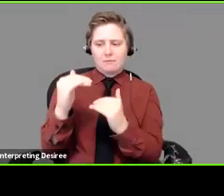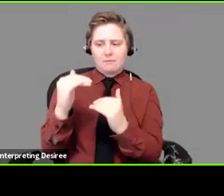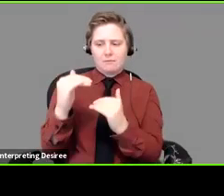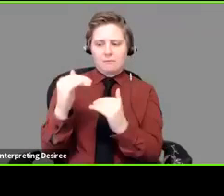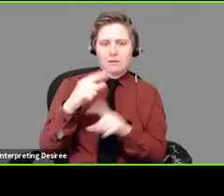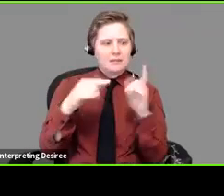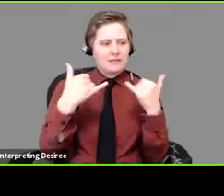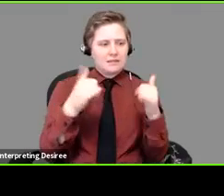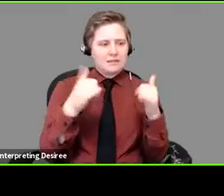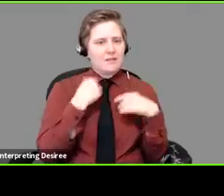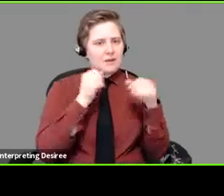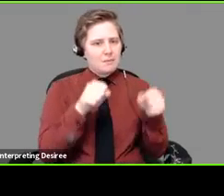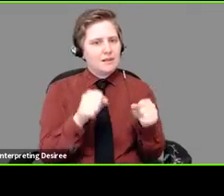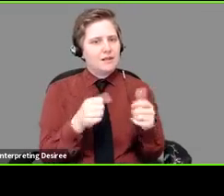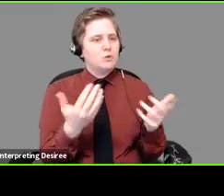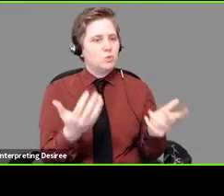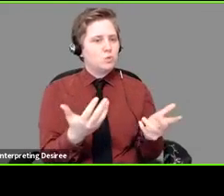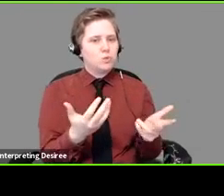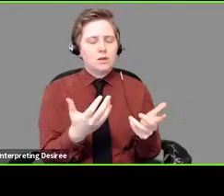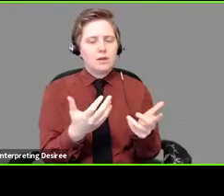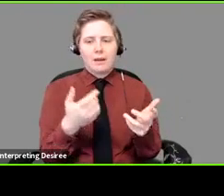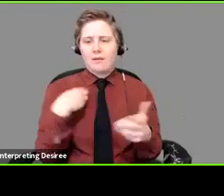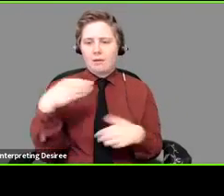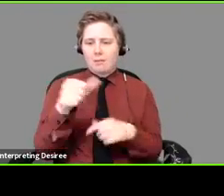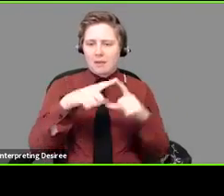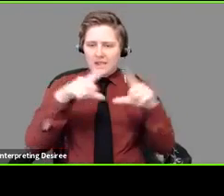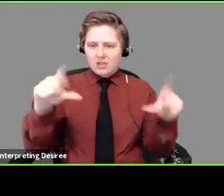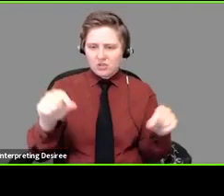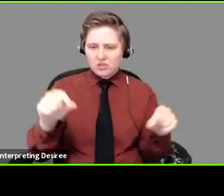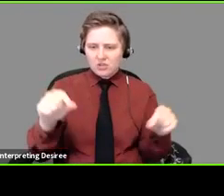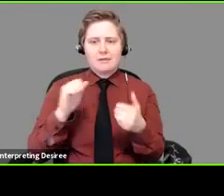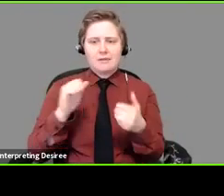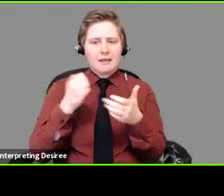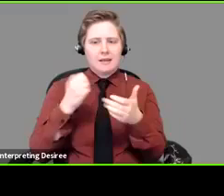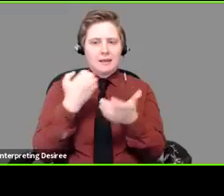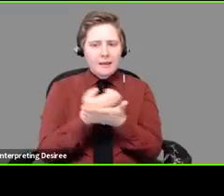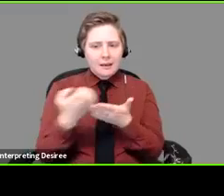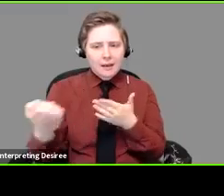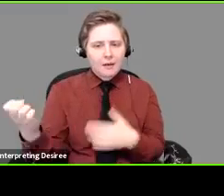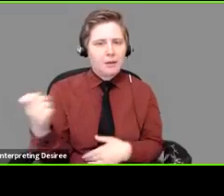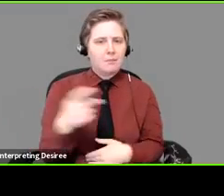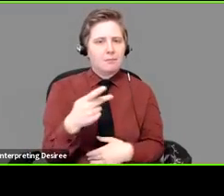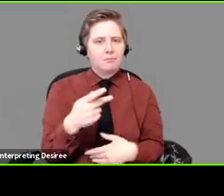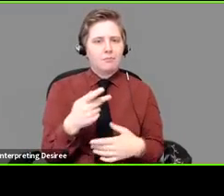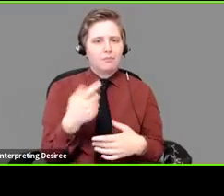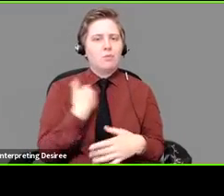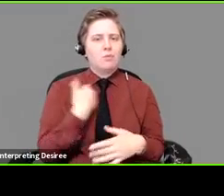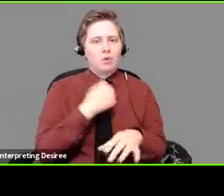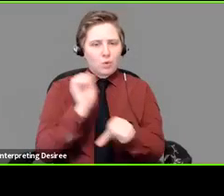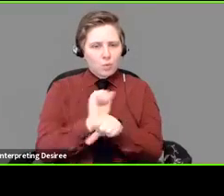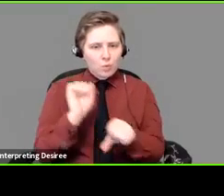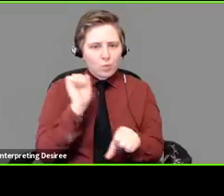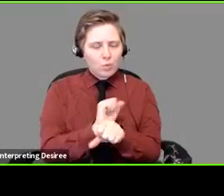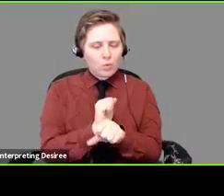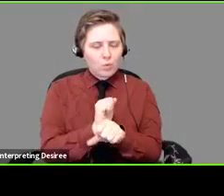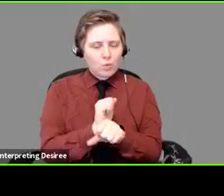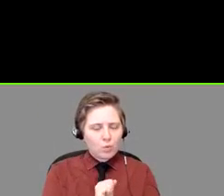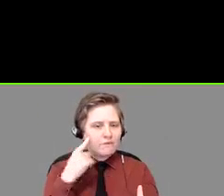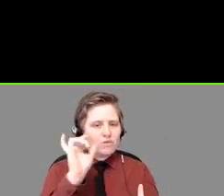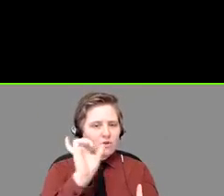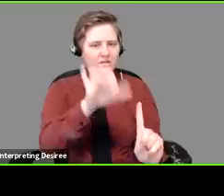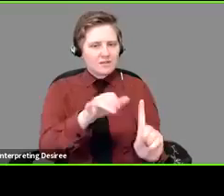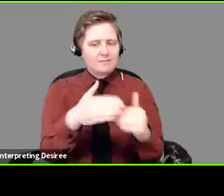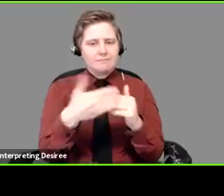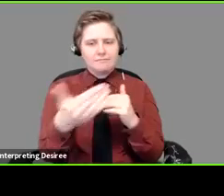ability to, again, bring a paycheck in, get the economy going. So we're going to be working towards that over the